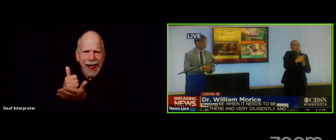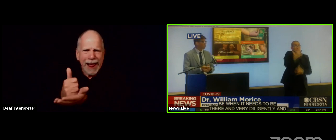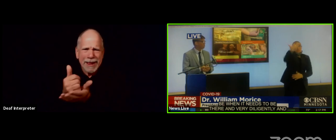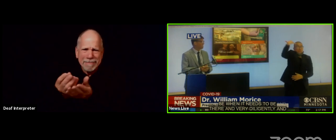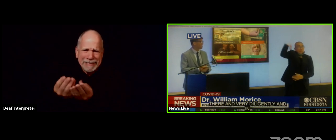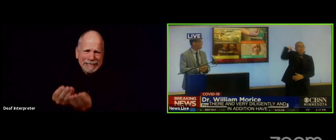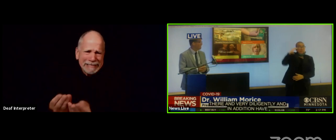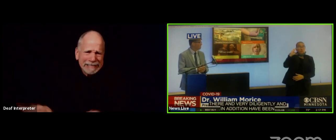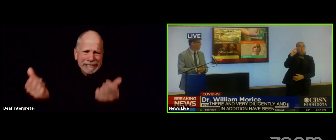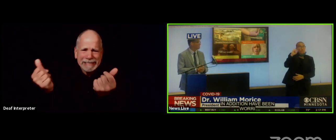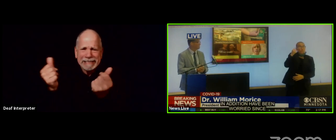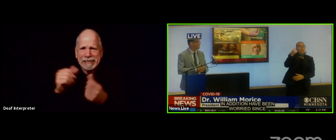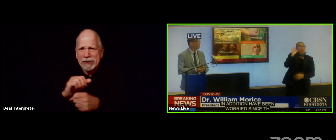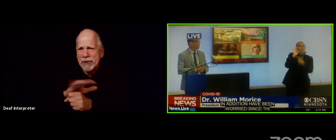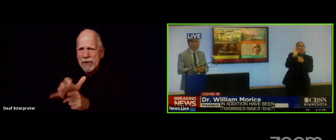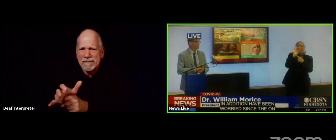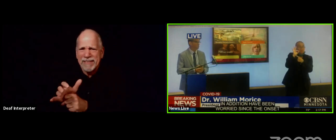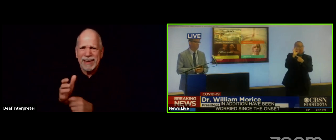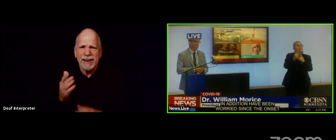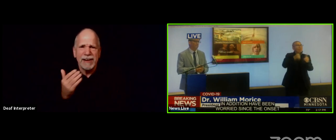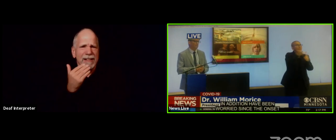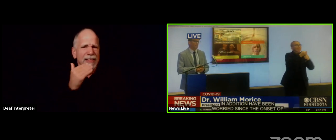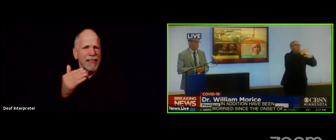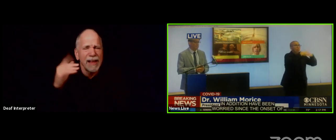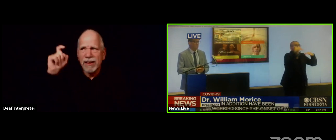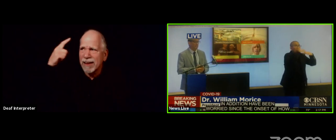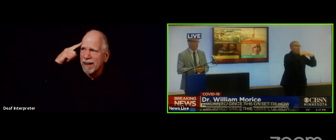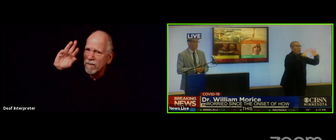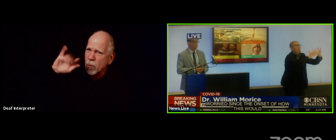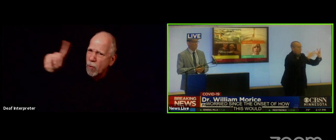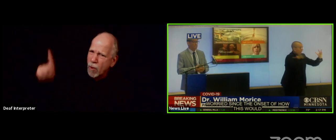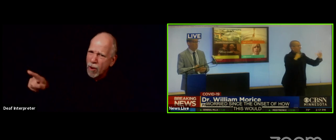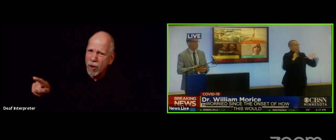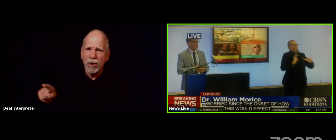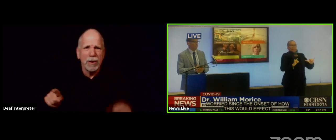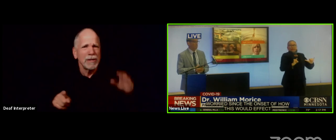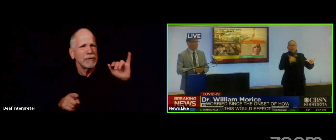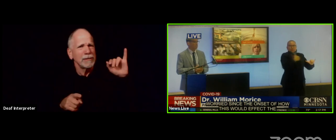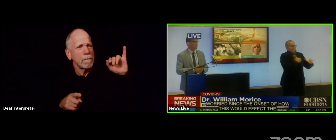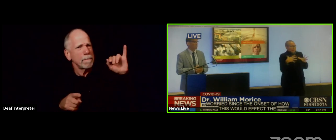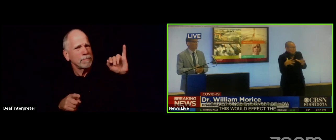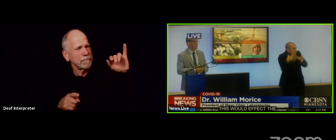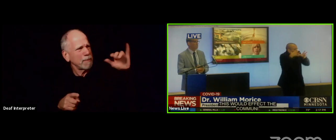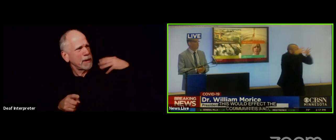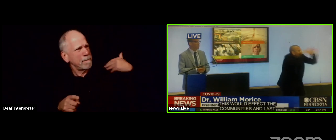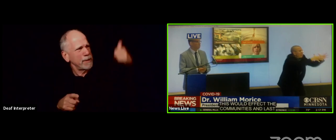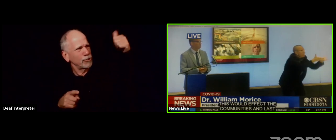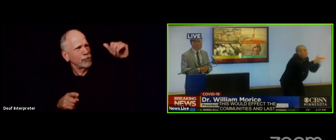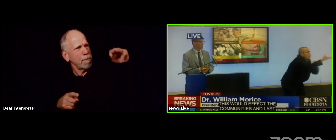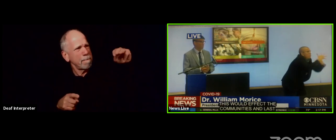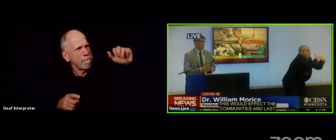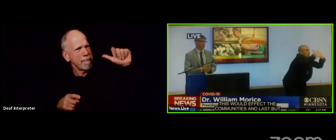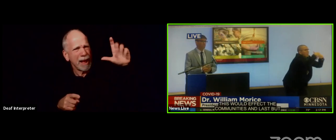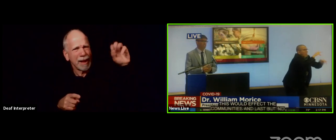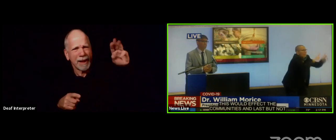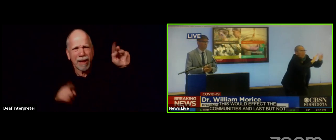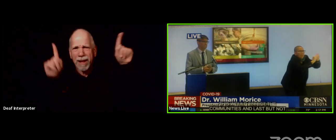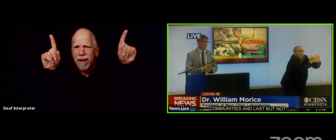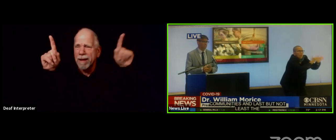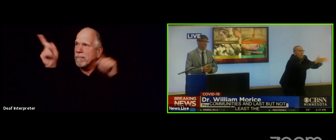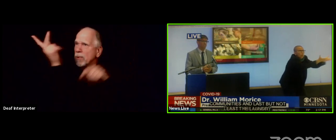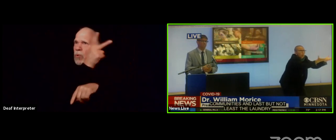communities. So we've been getting testing to the tribal communities. And last but not least, the long-term care facilities have been a real focal point where testing